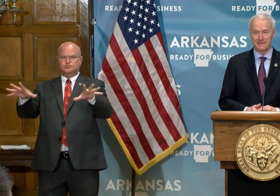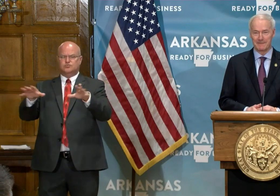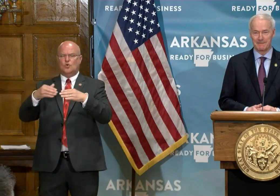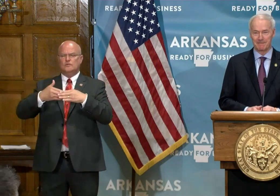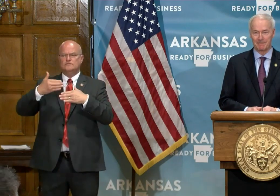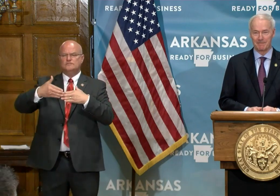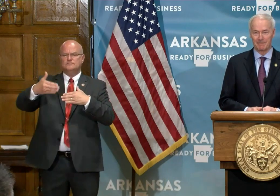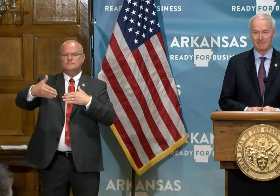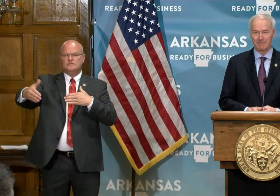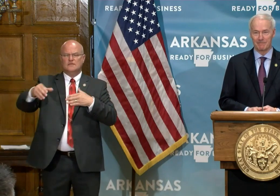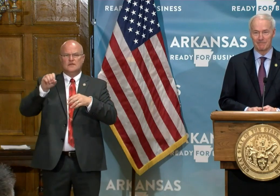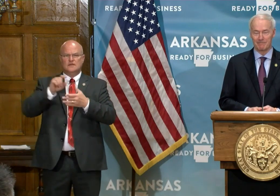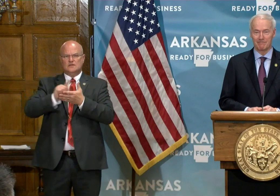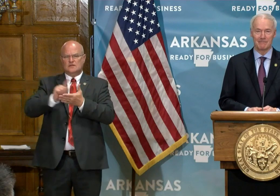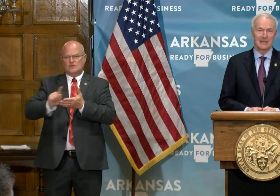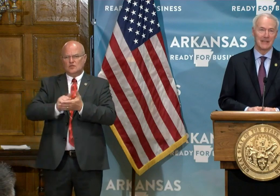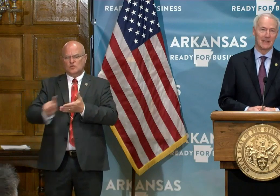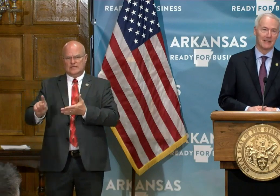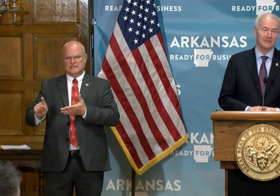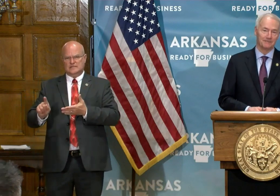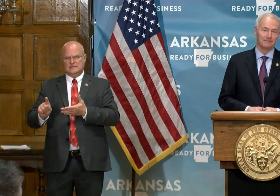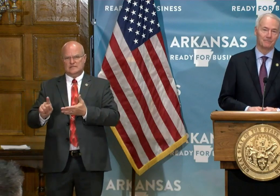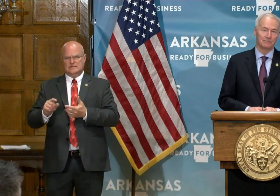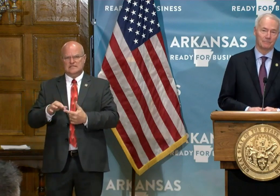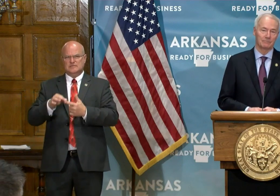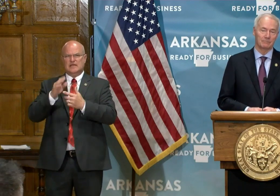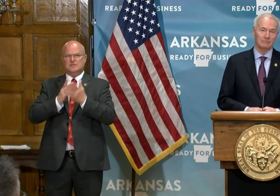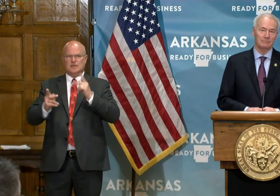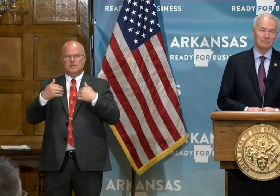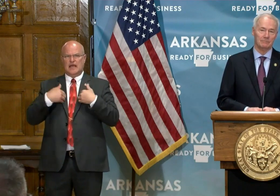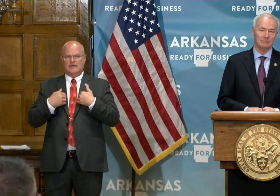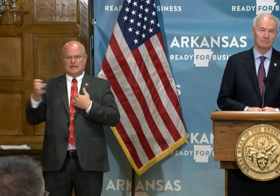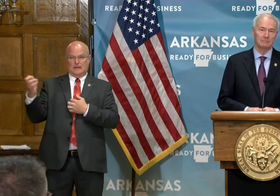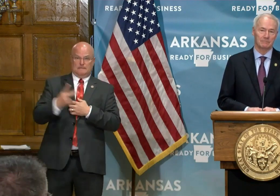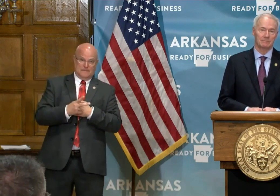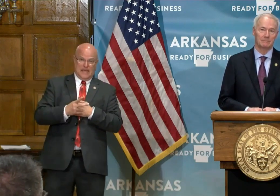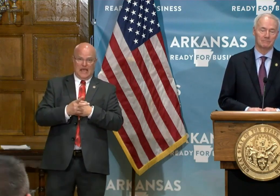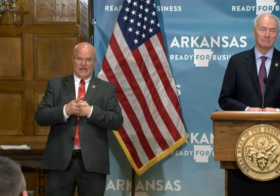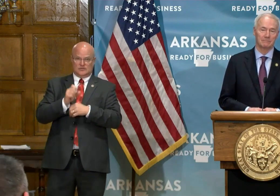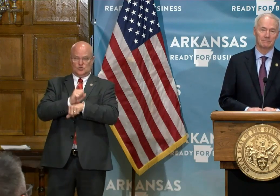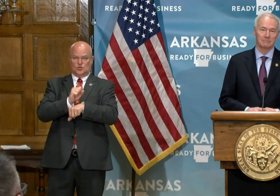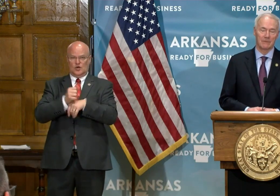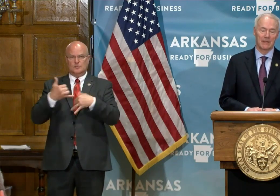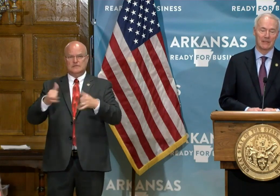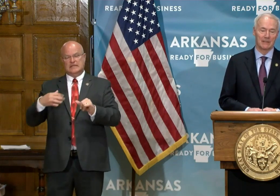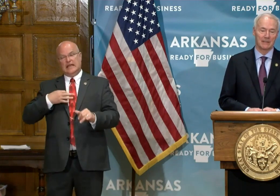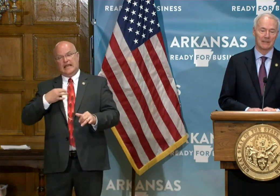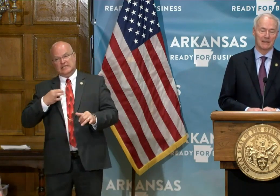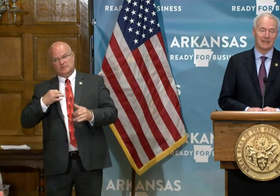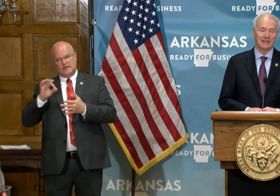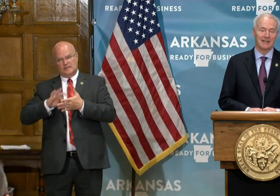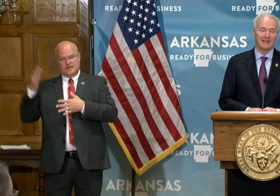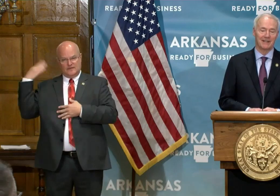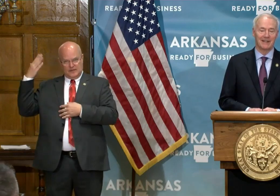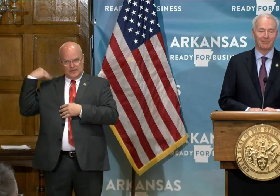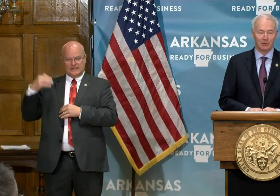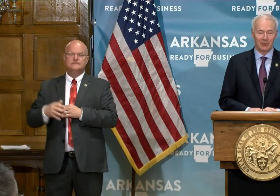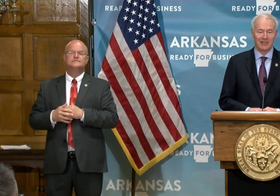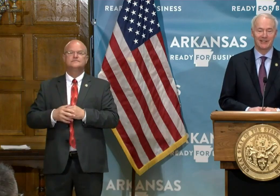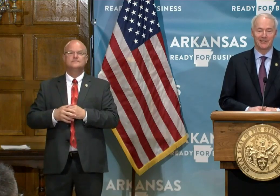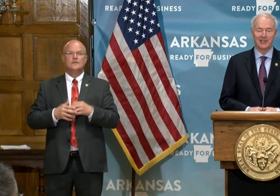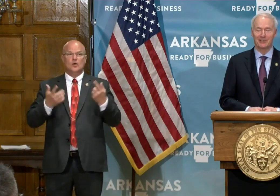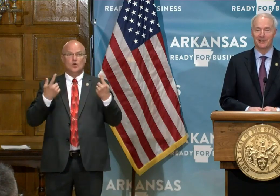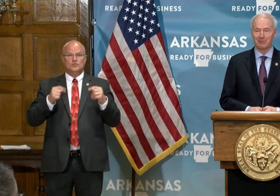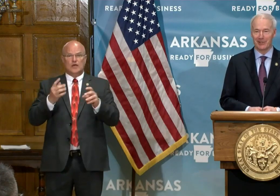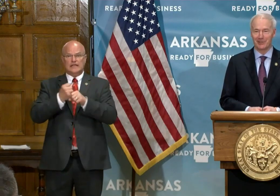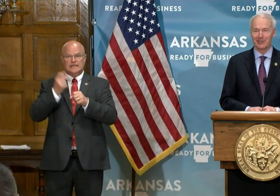spread out over some weeks? Especially with some of those people having come back to work but still eligible for that benefit. We'll